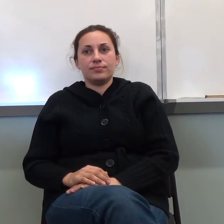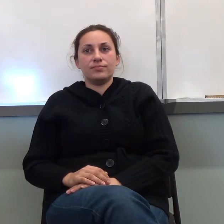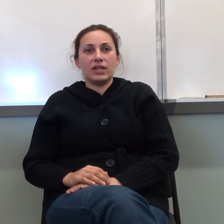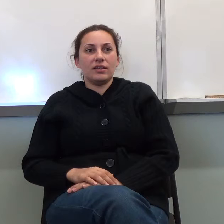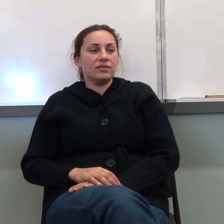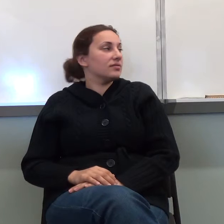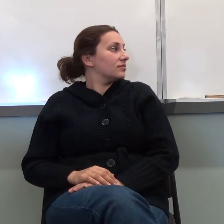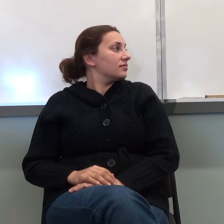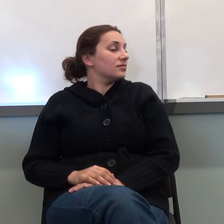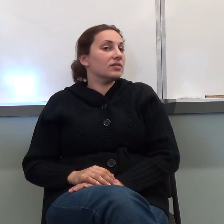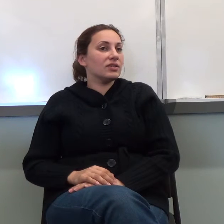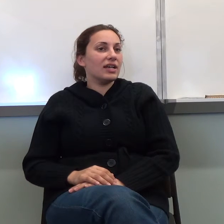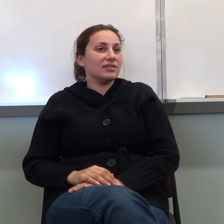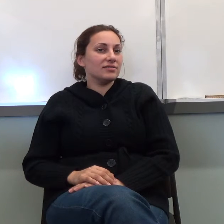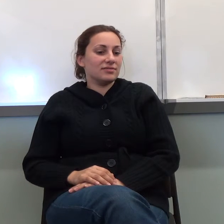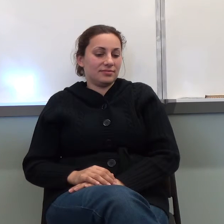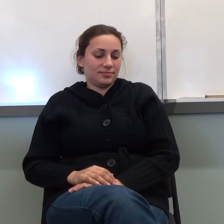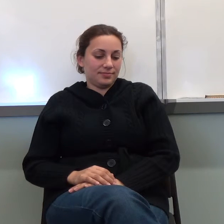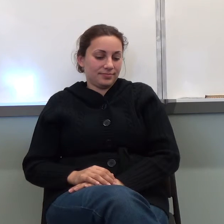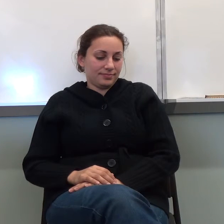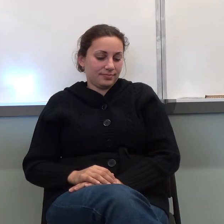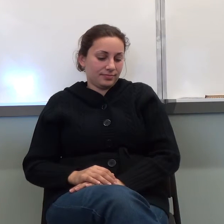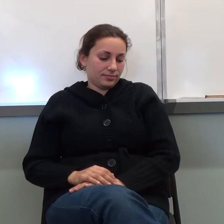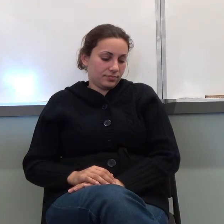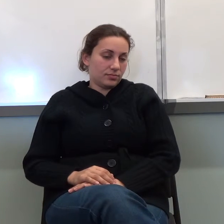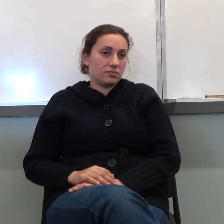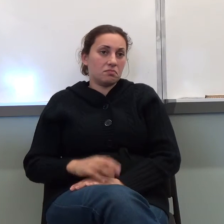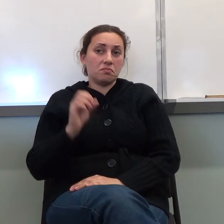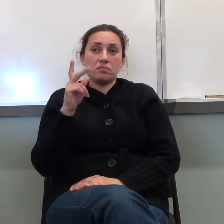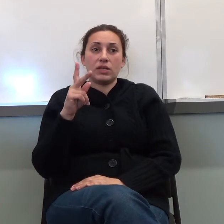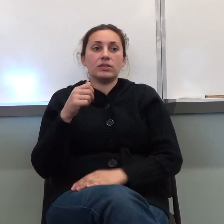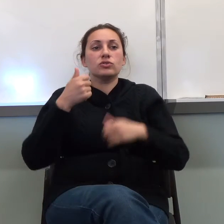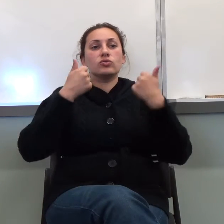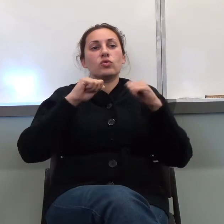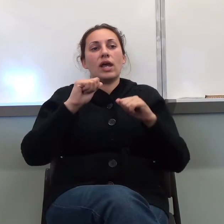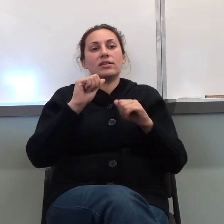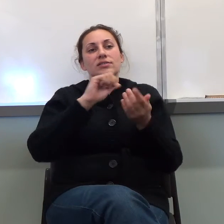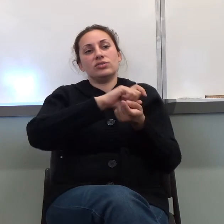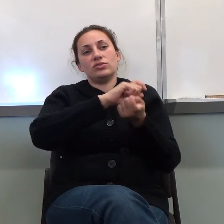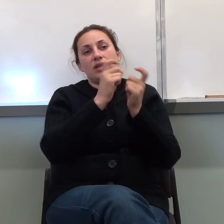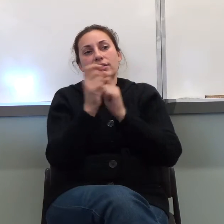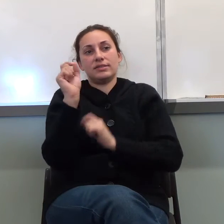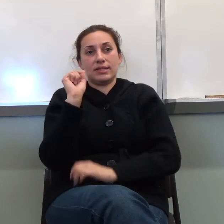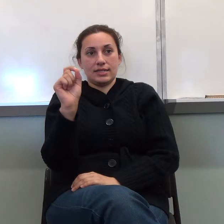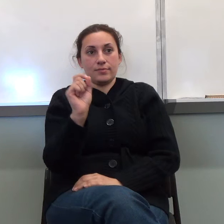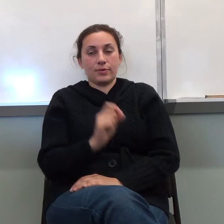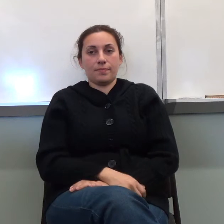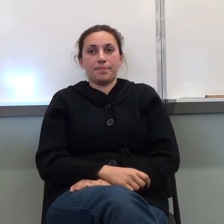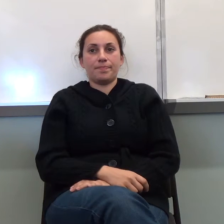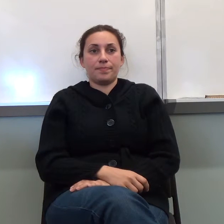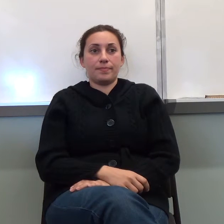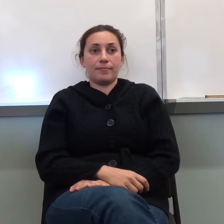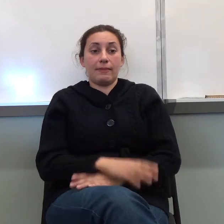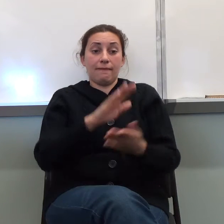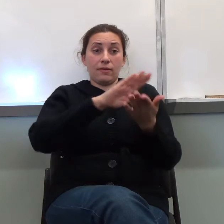Yeah, okay. All right, let's get this as a decimal. Now, getting it as a decimal is a little